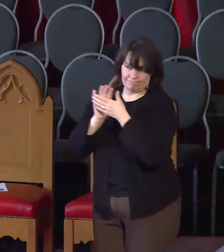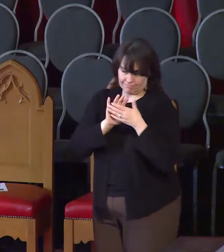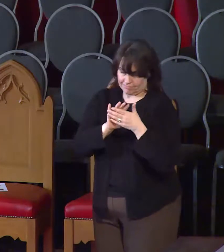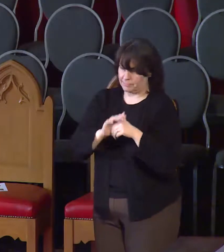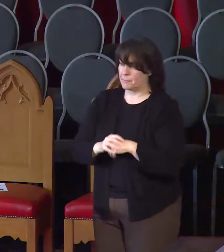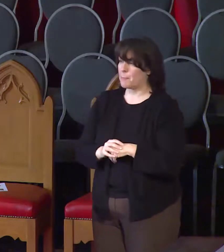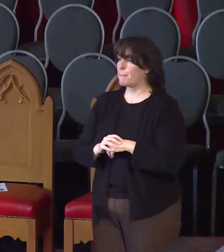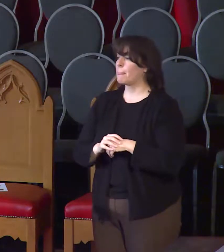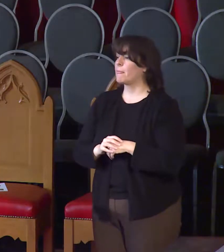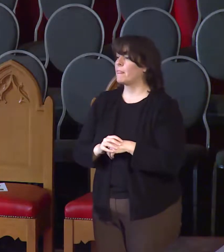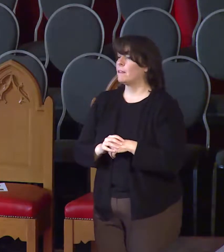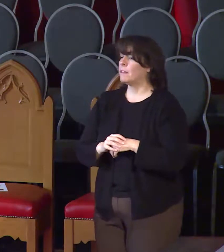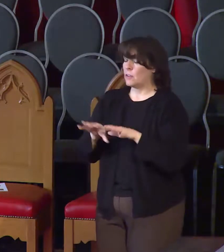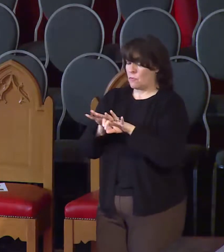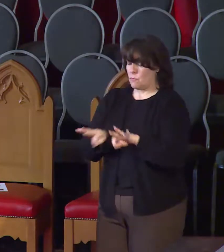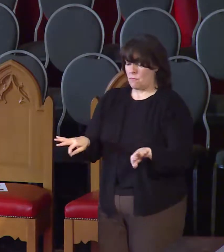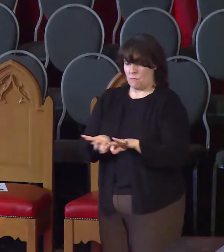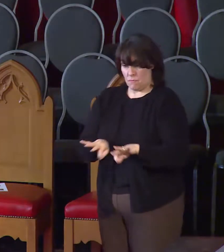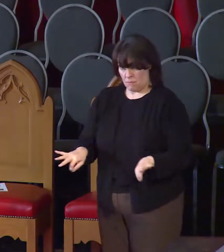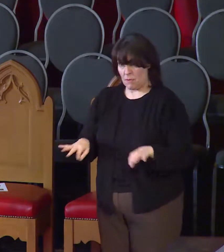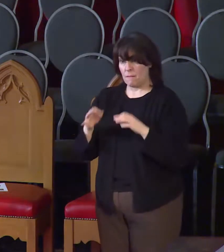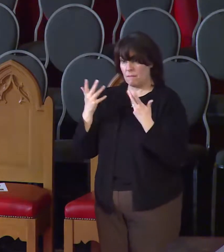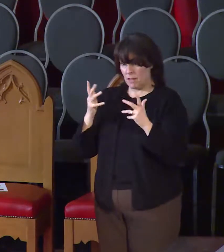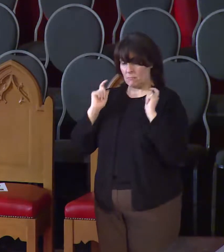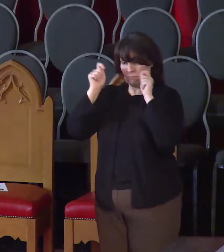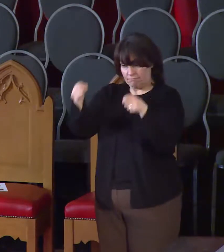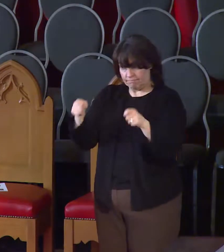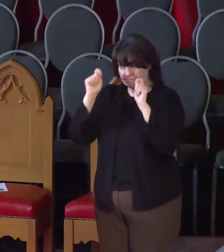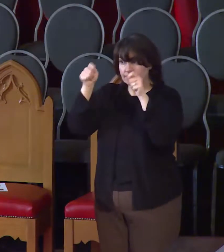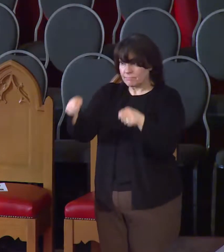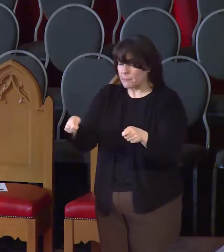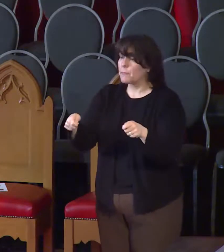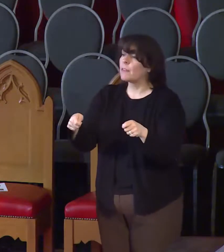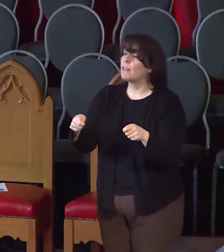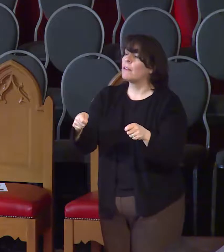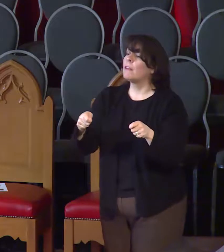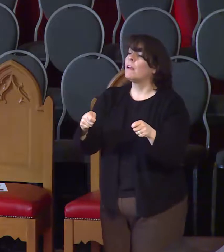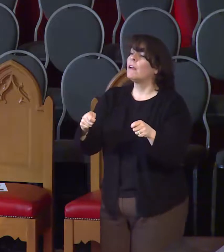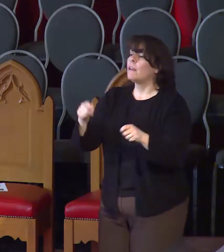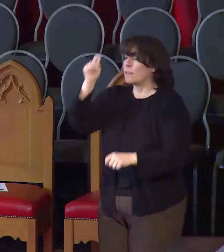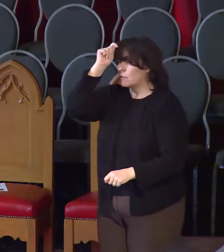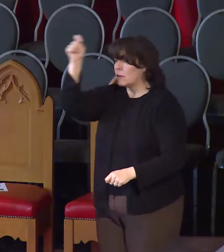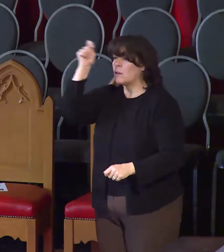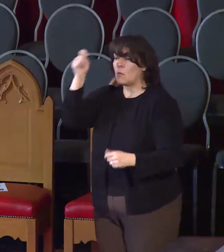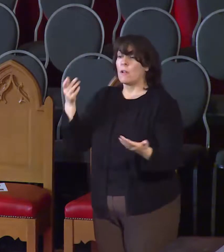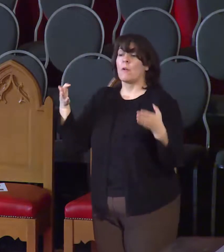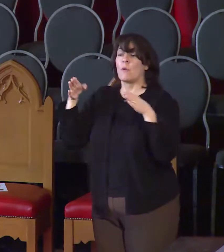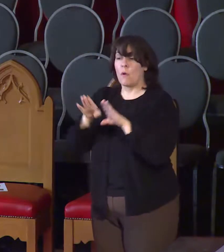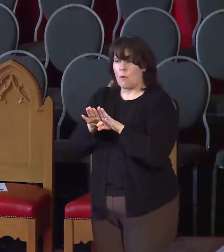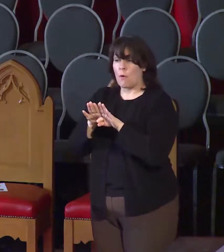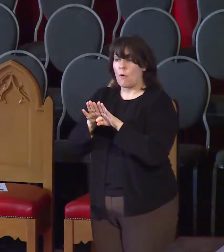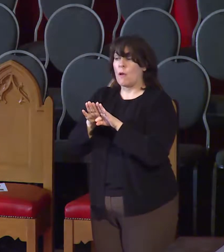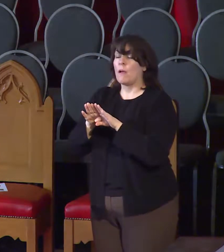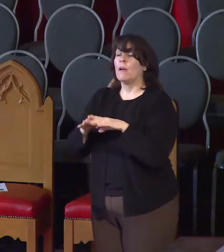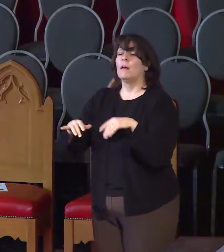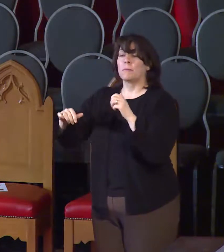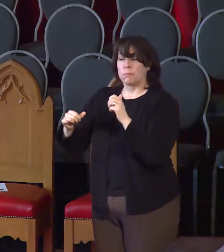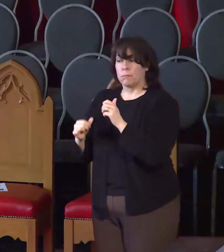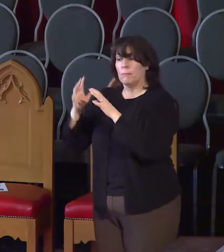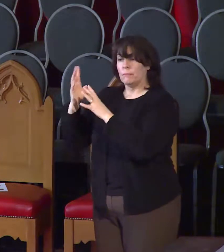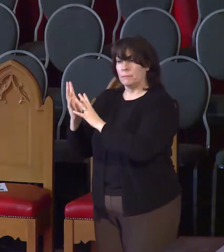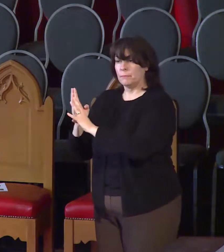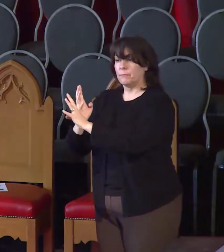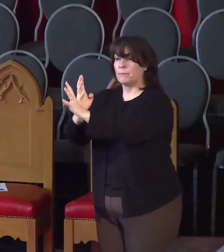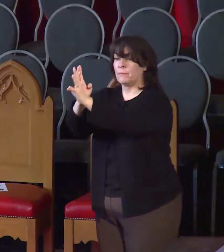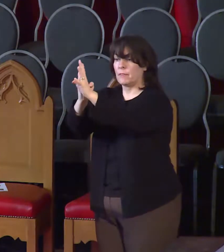graduated. Once all the degrees are conferred and all the cheers are cheered, the Vice Chancellor will then close the ceremony and a recessional will play. Please